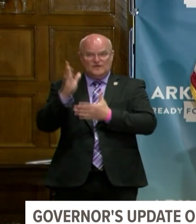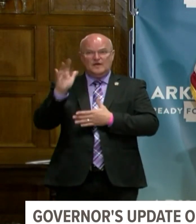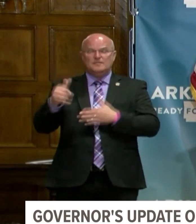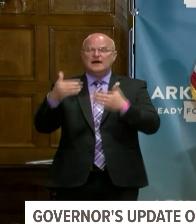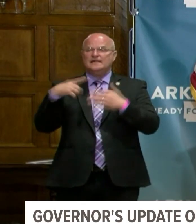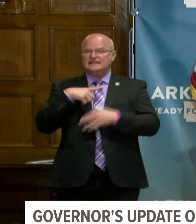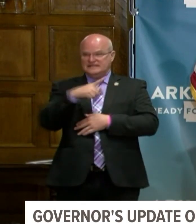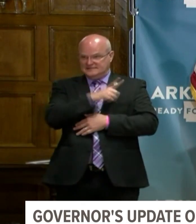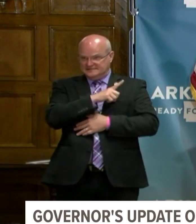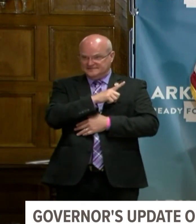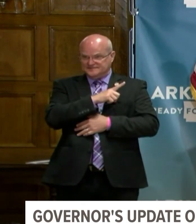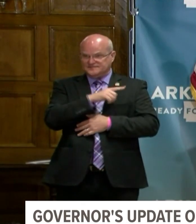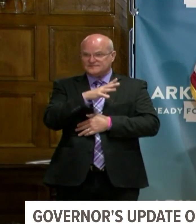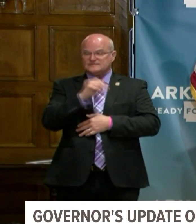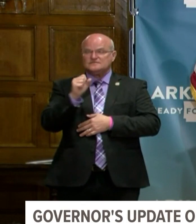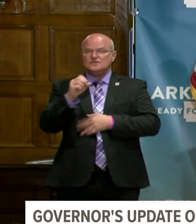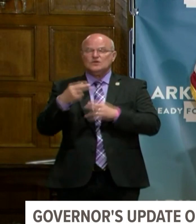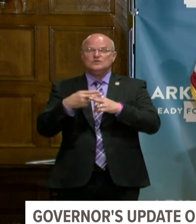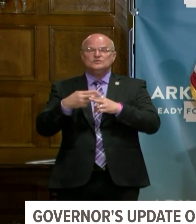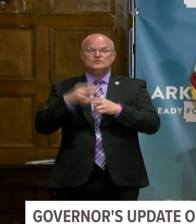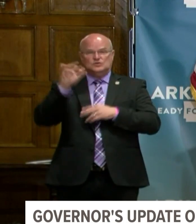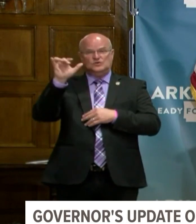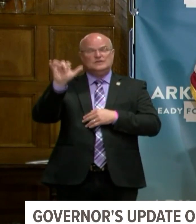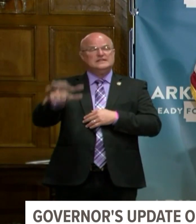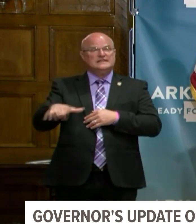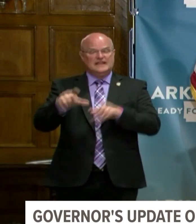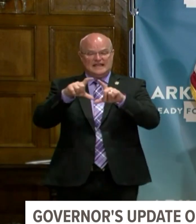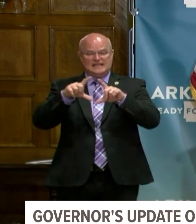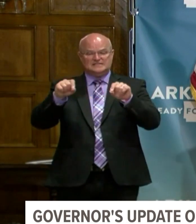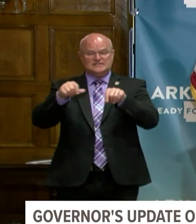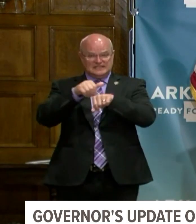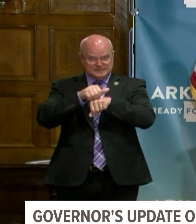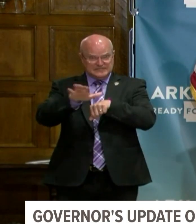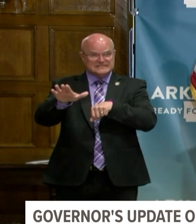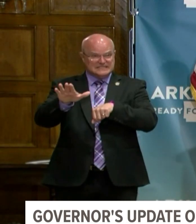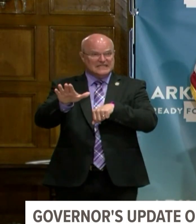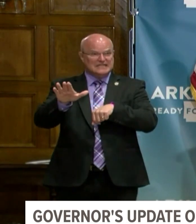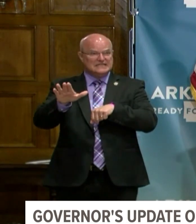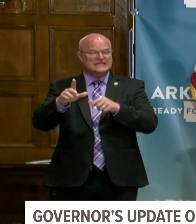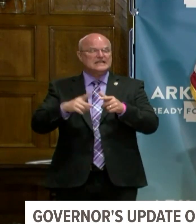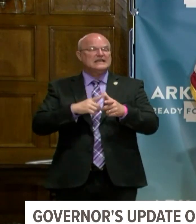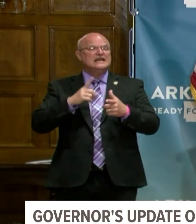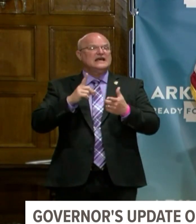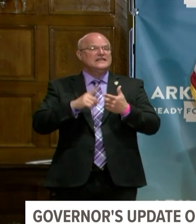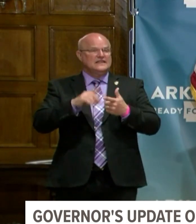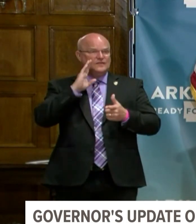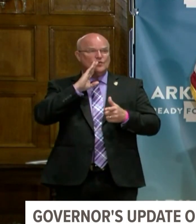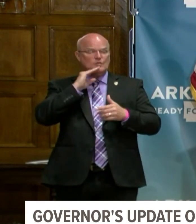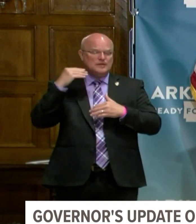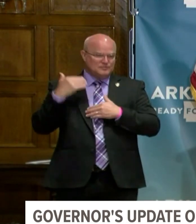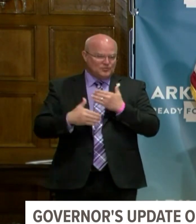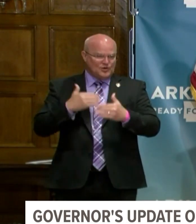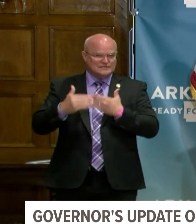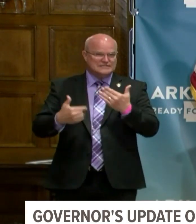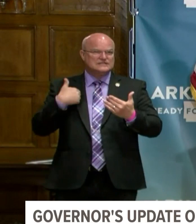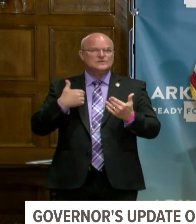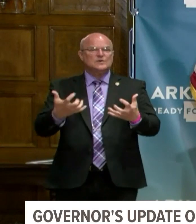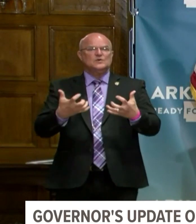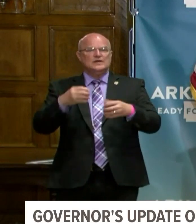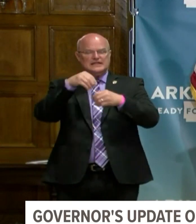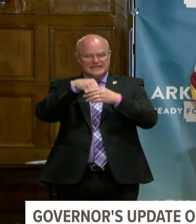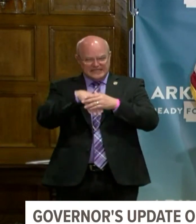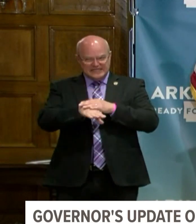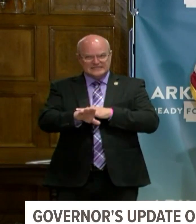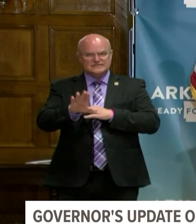the General Assembly. And so as soon as those checks can go, then they will be processed. We want to get it